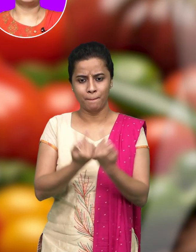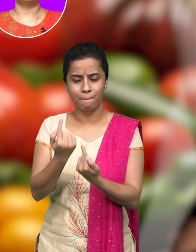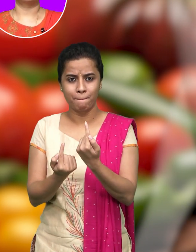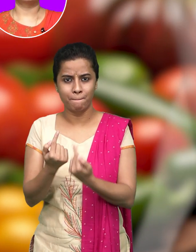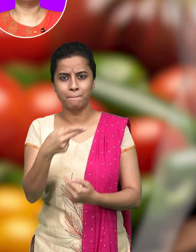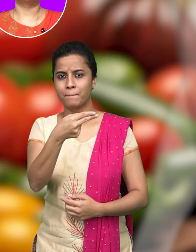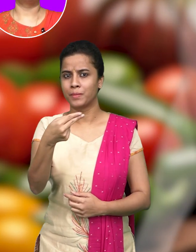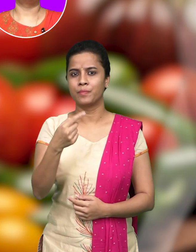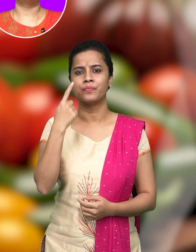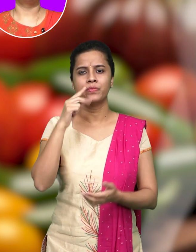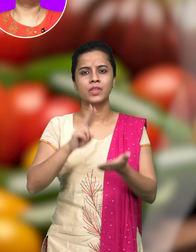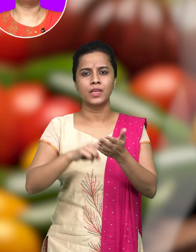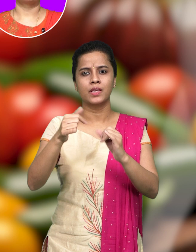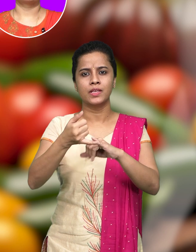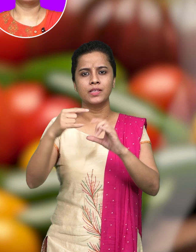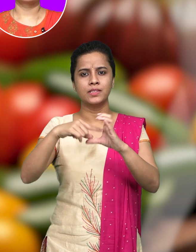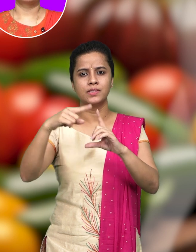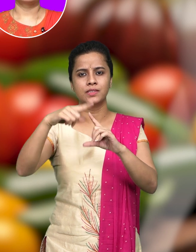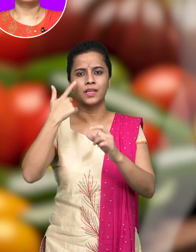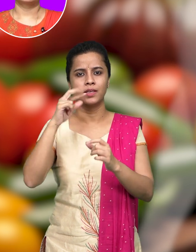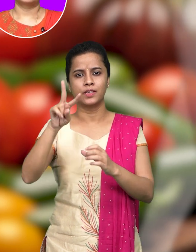insectivorous plants.